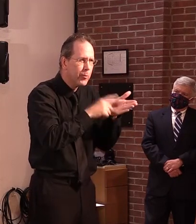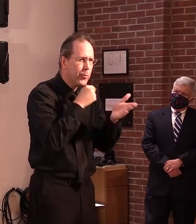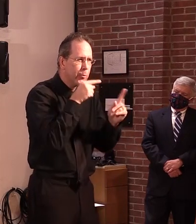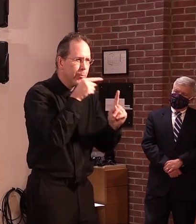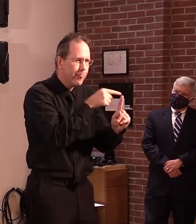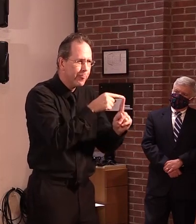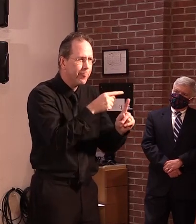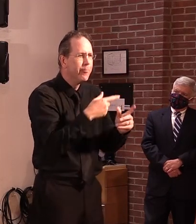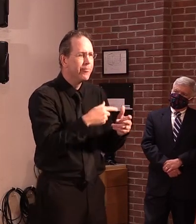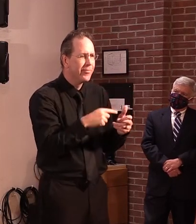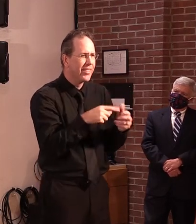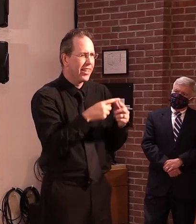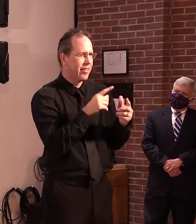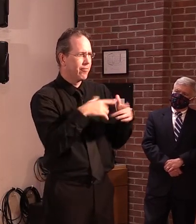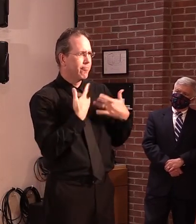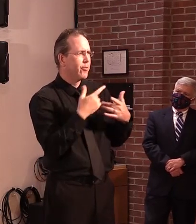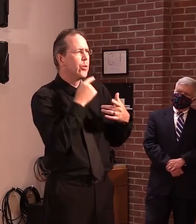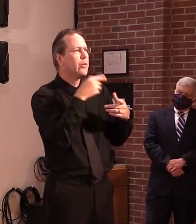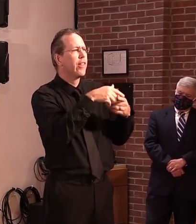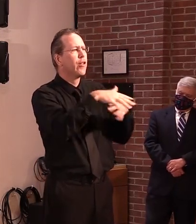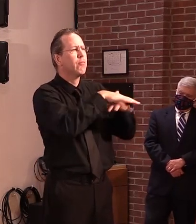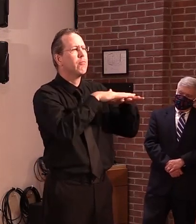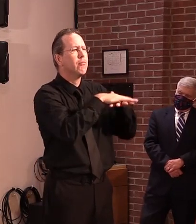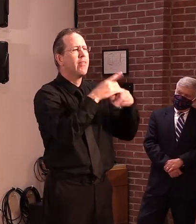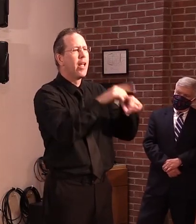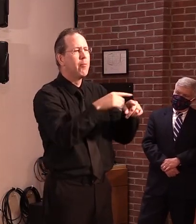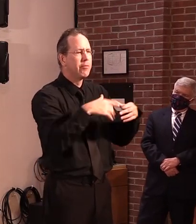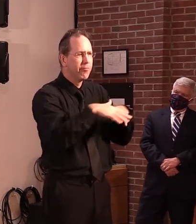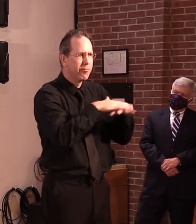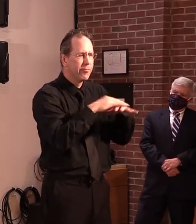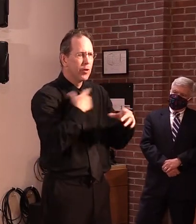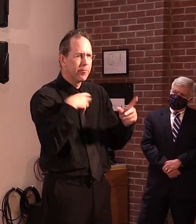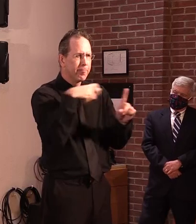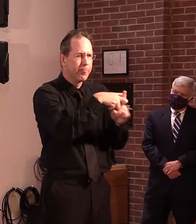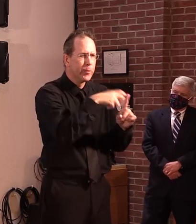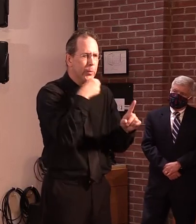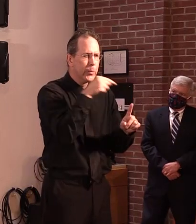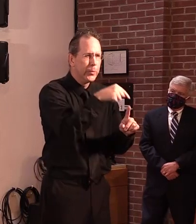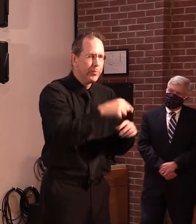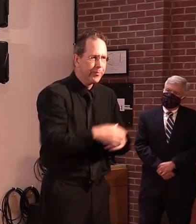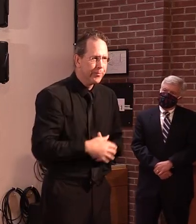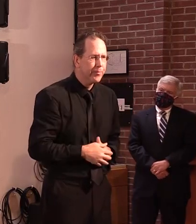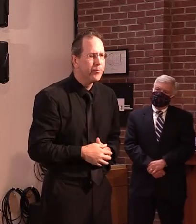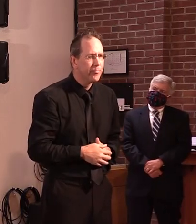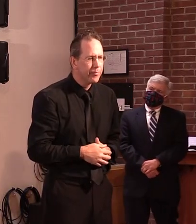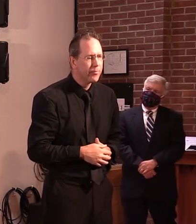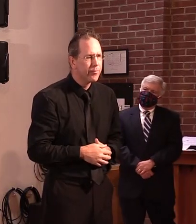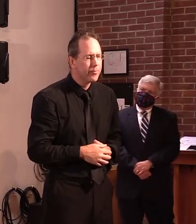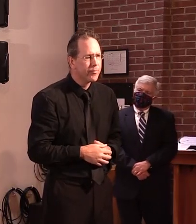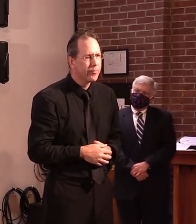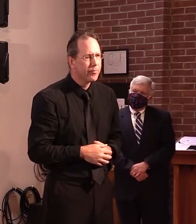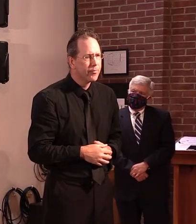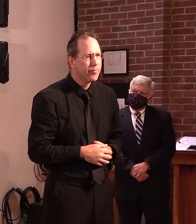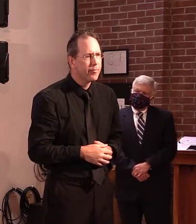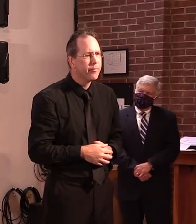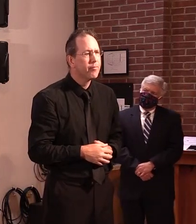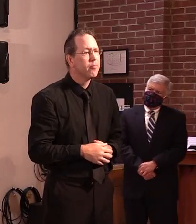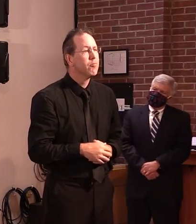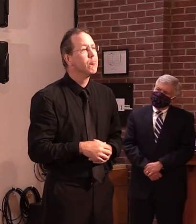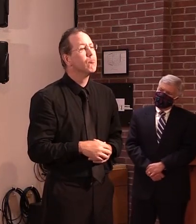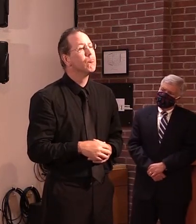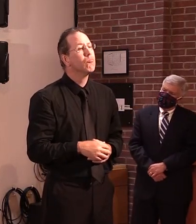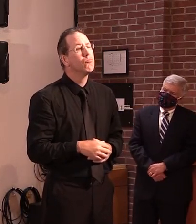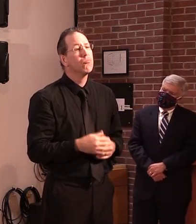at an event for those cases that we learned about in Orleans. We have not yet